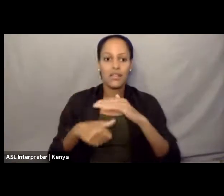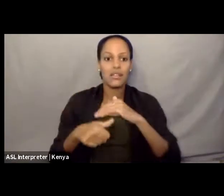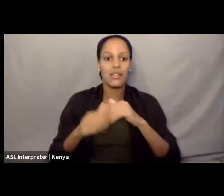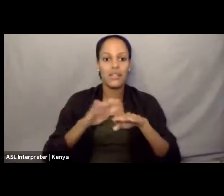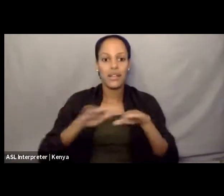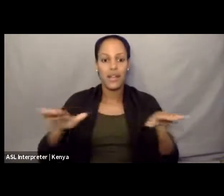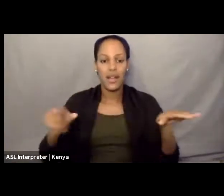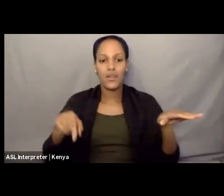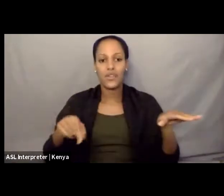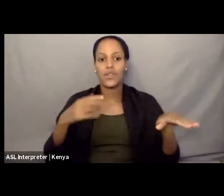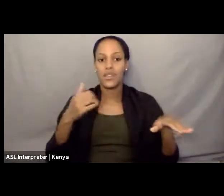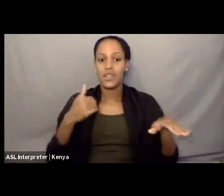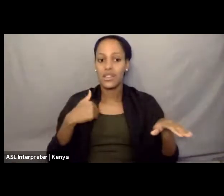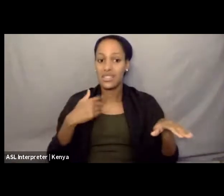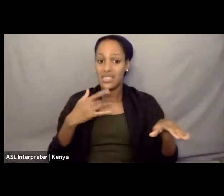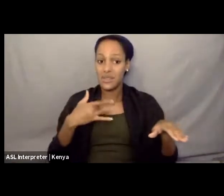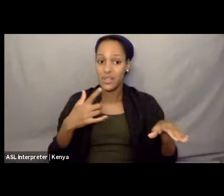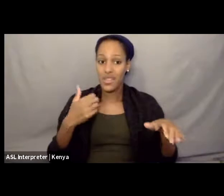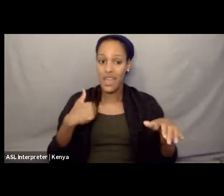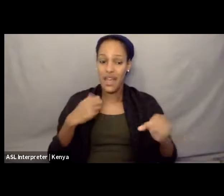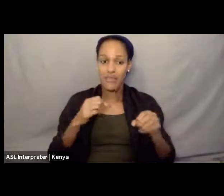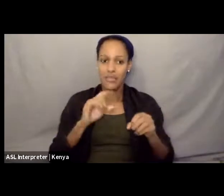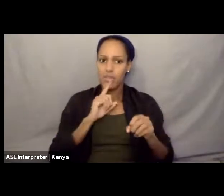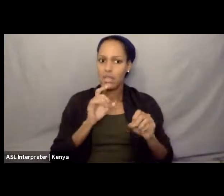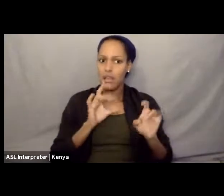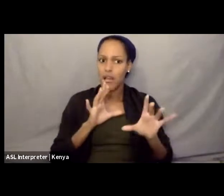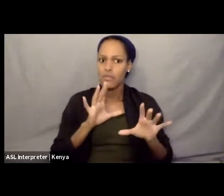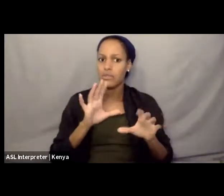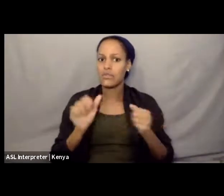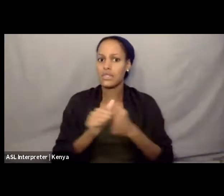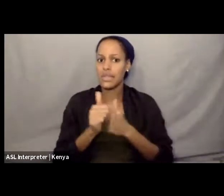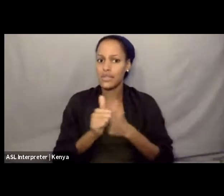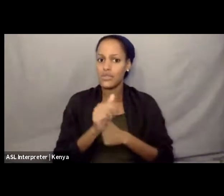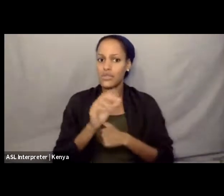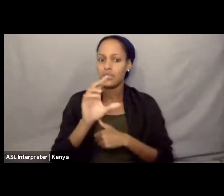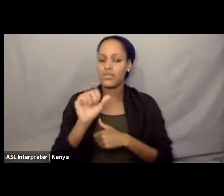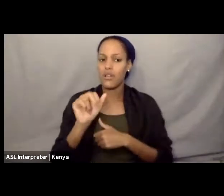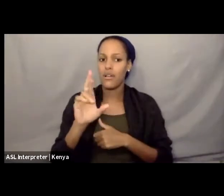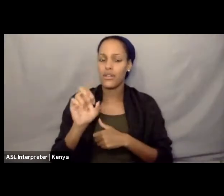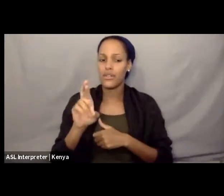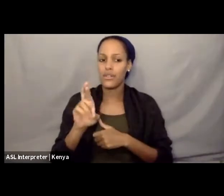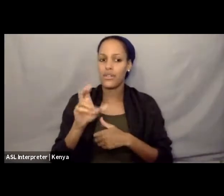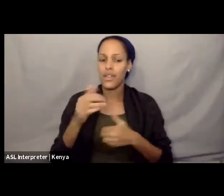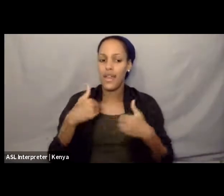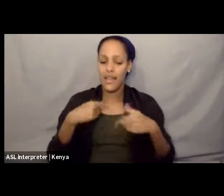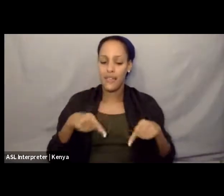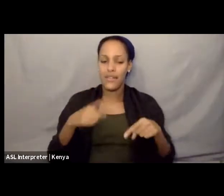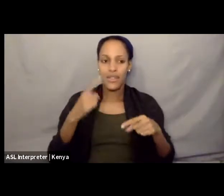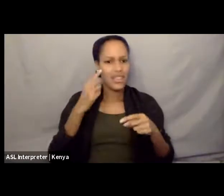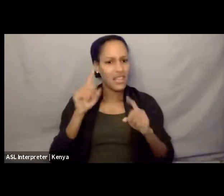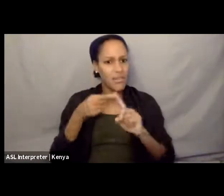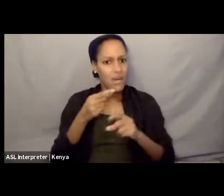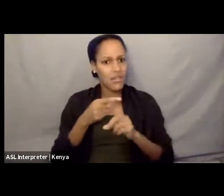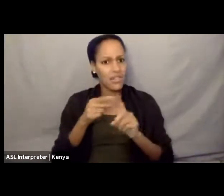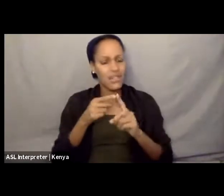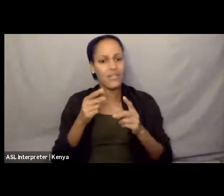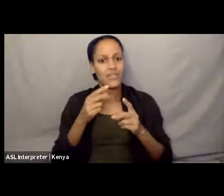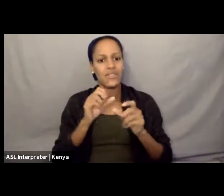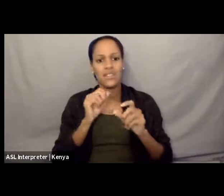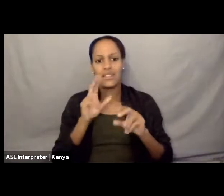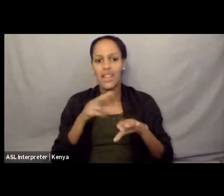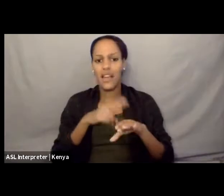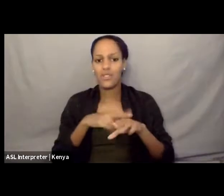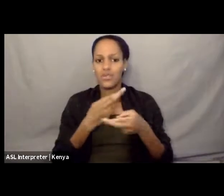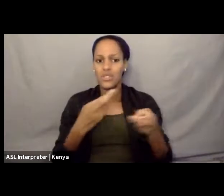and actually truly dangerous saucers are stacked, think of the natural resources wasted in their production, little discuses of